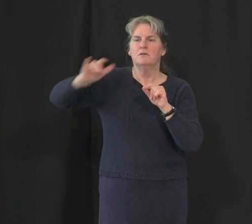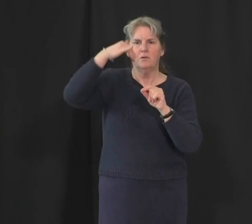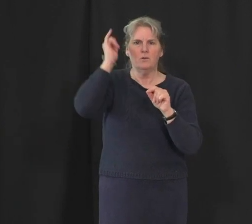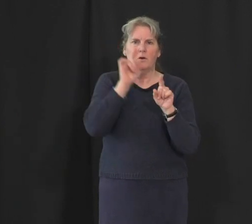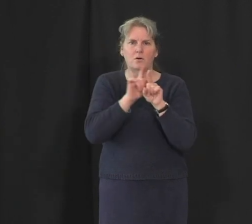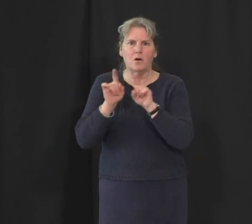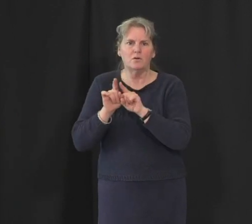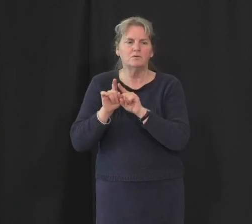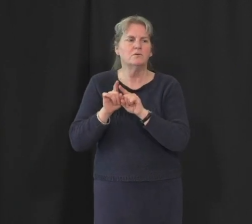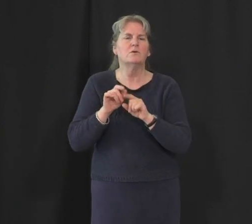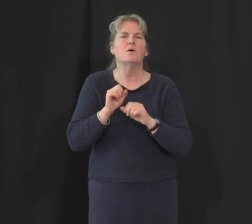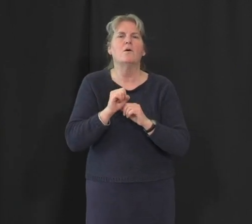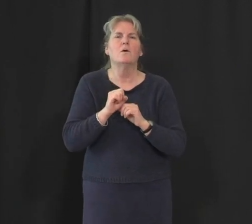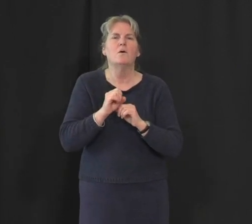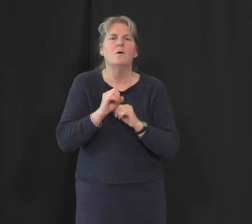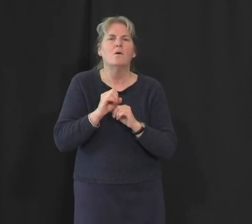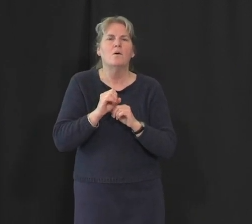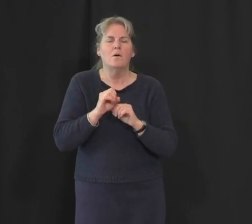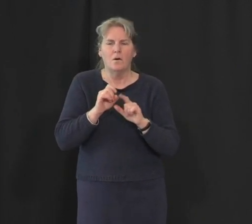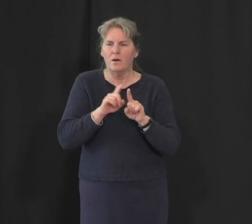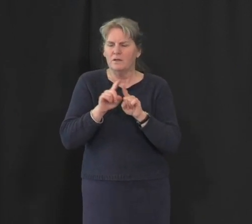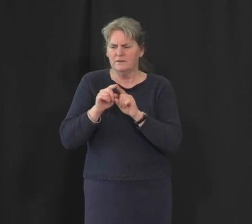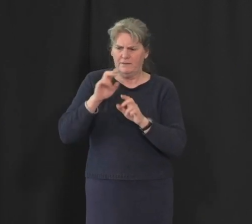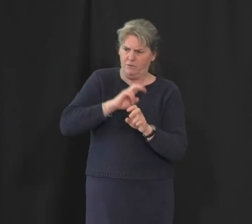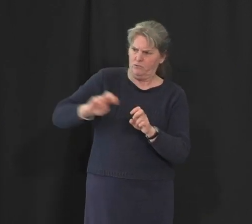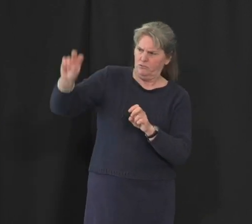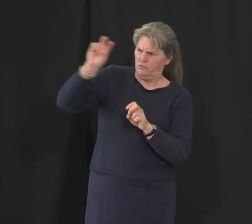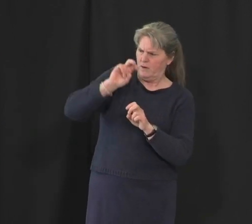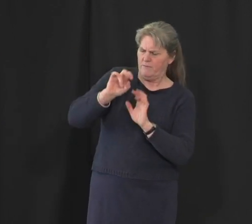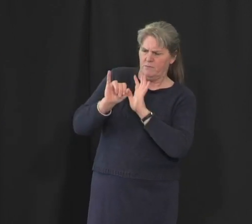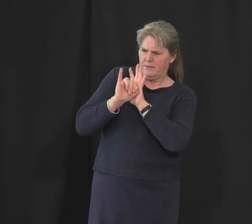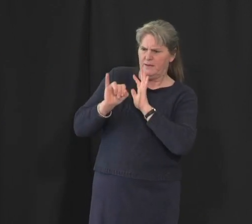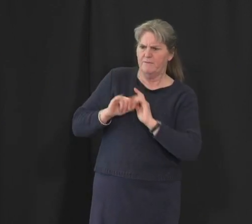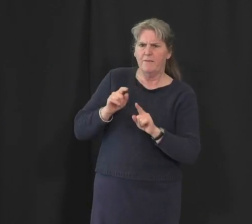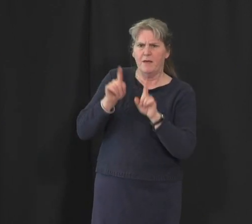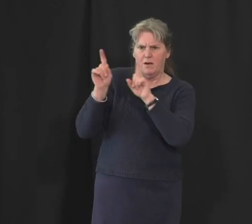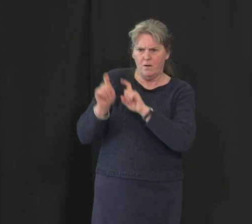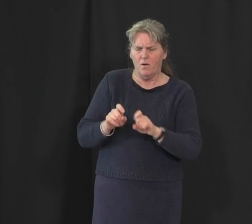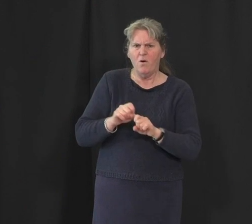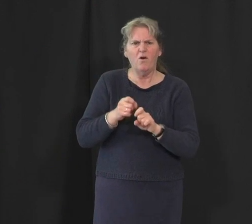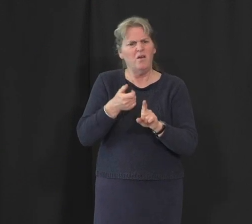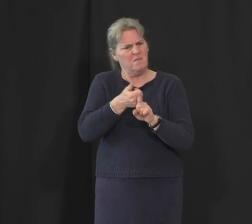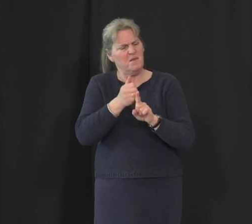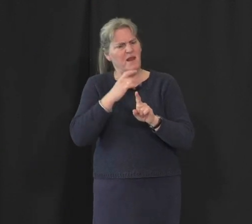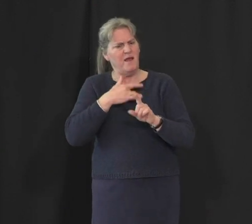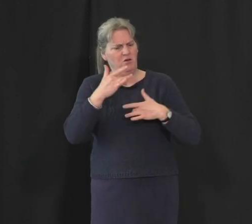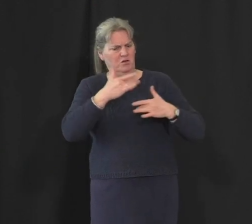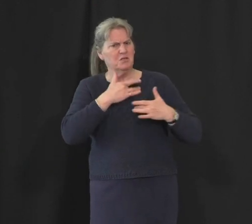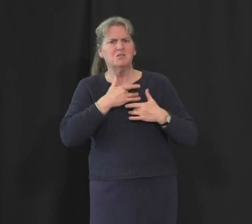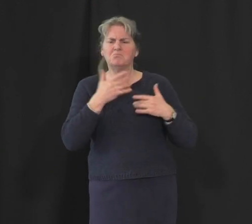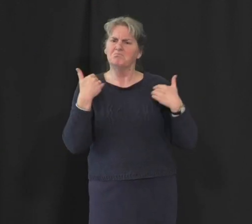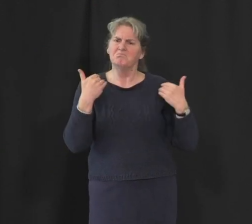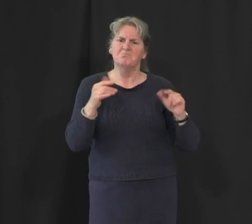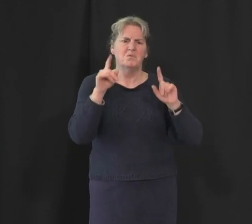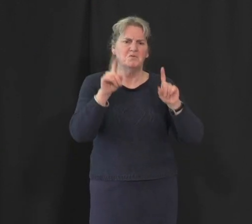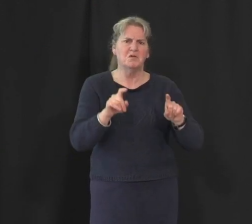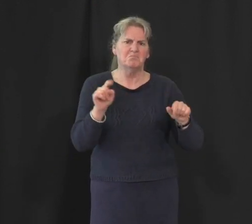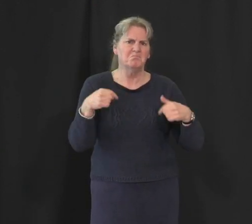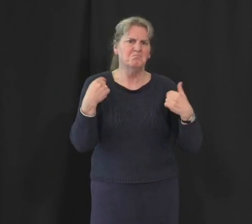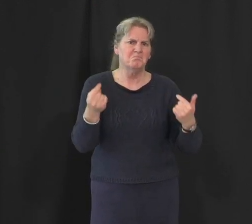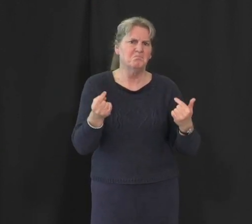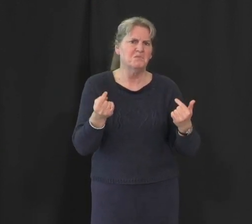according to travel criteria, as well as whenever physicians are concerned about COVID hiding behind